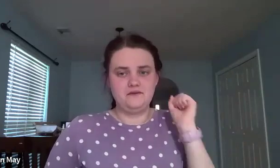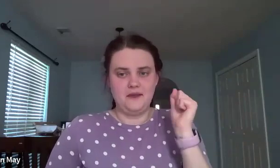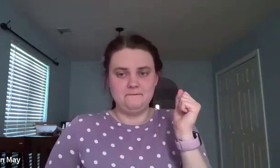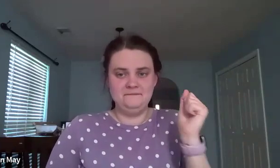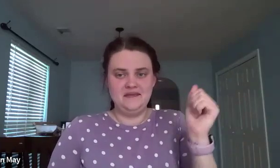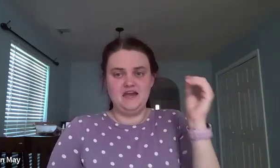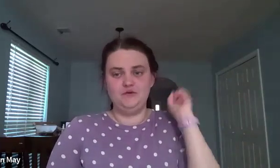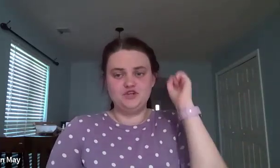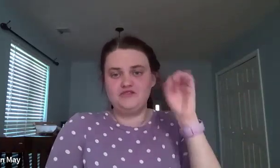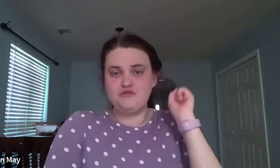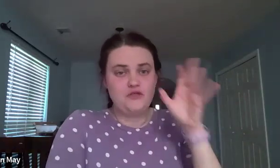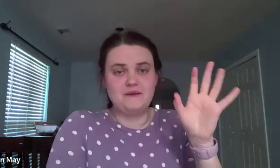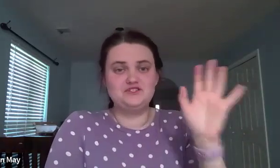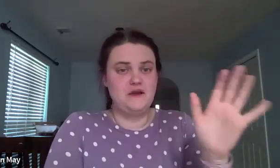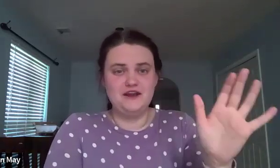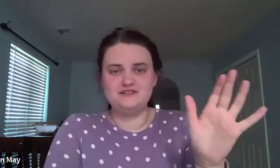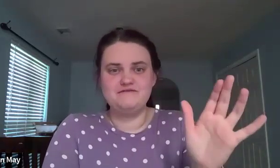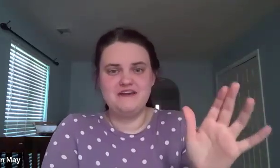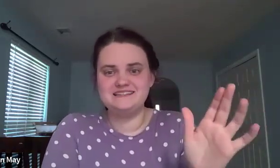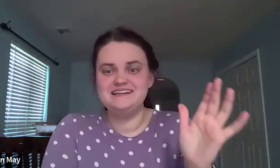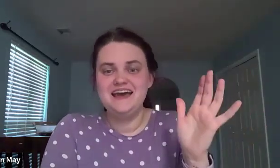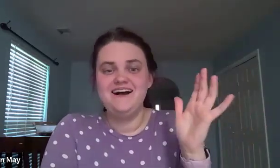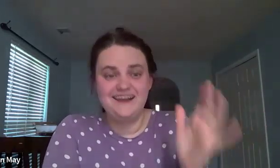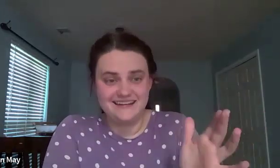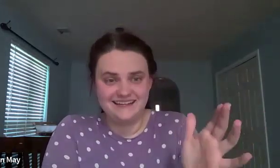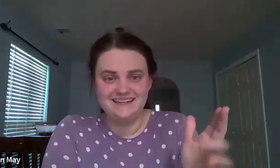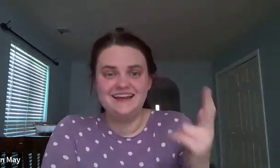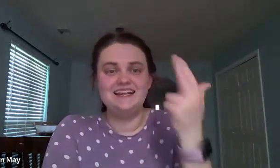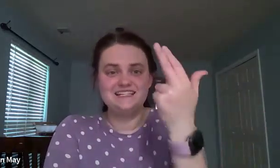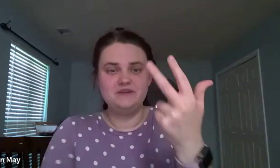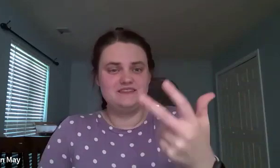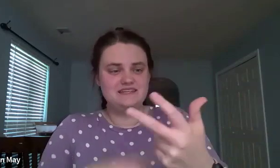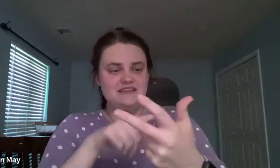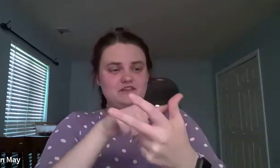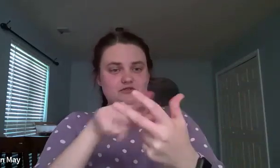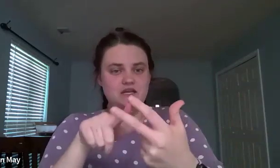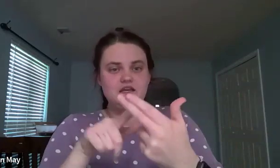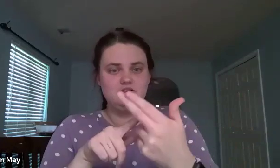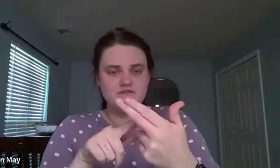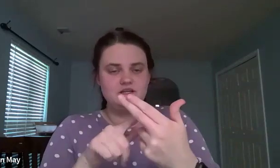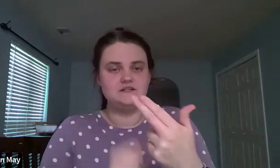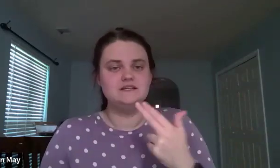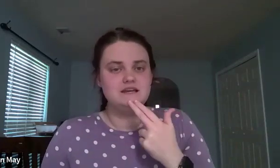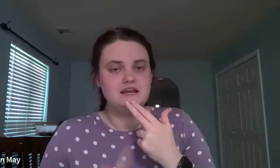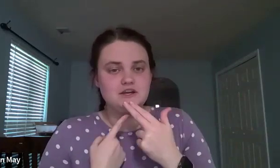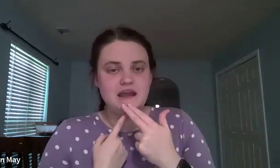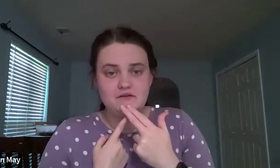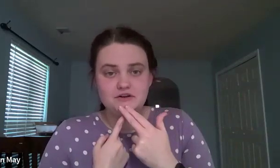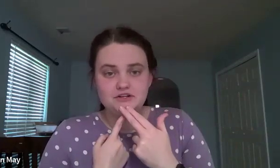Okay. I know I'm trying to throw them. I'm sorry. I know it's going fast. Honey is going to be in this again, the 3 closed fingers, and you're going to have it on your